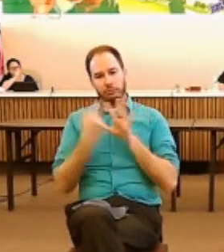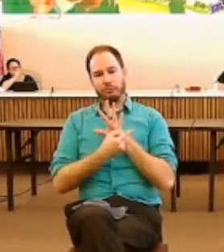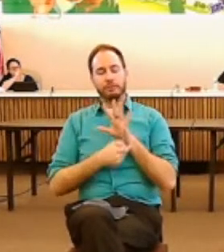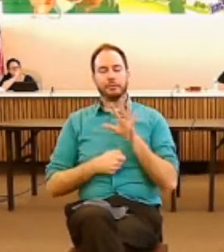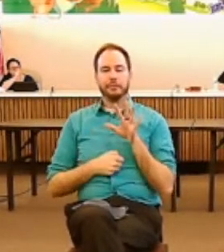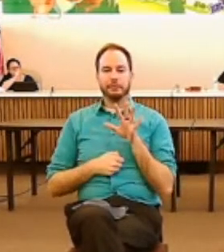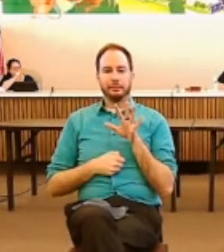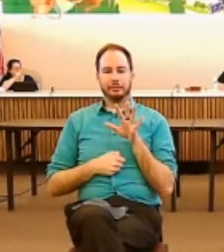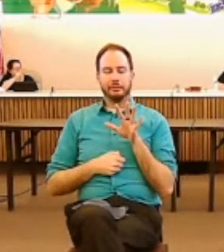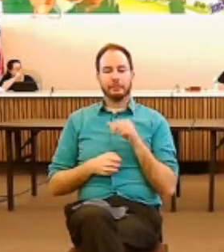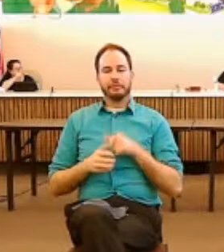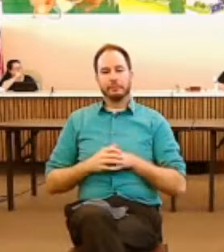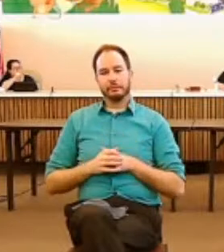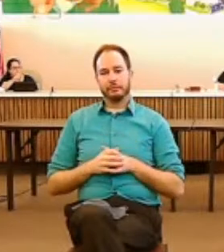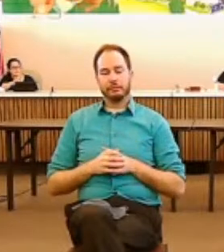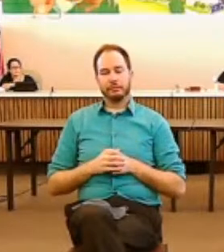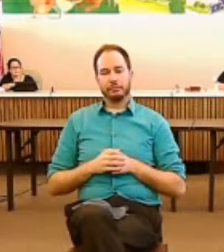board.